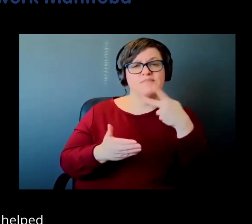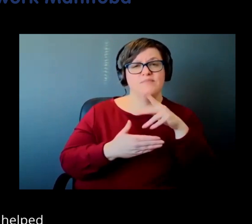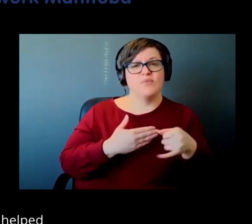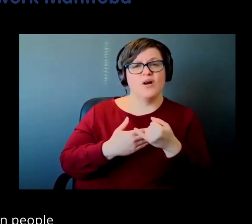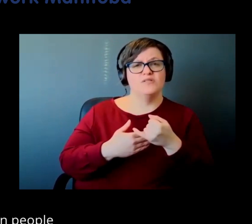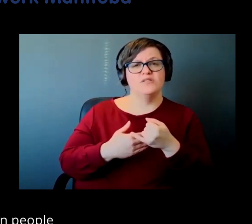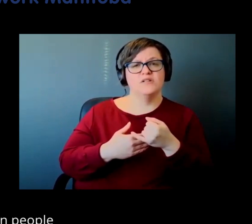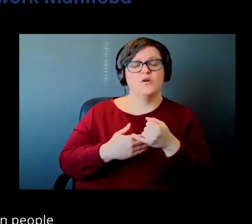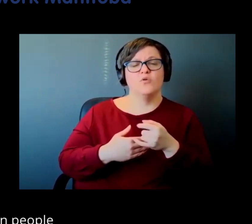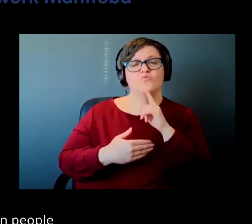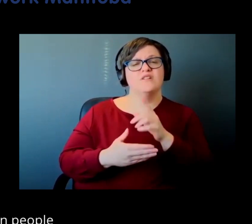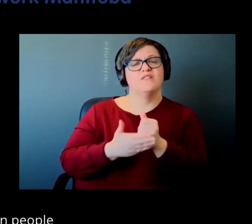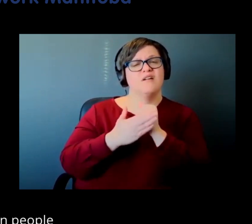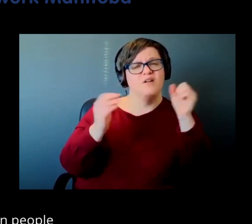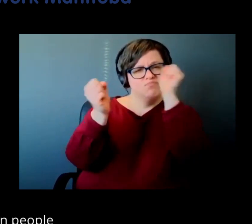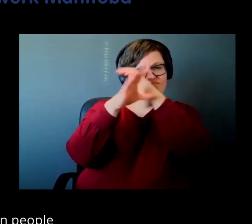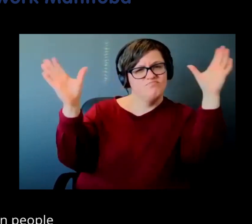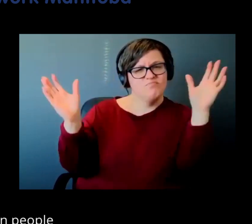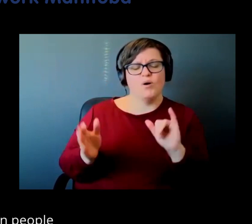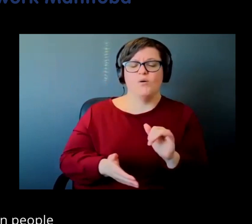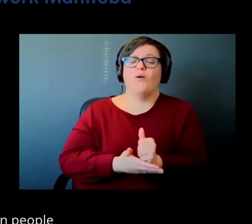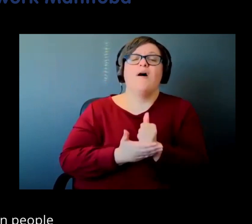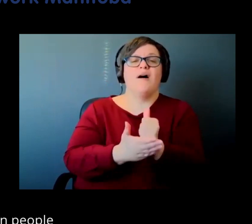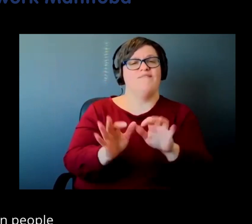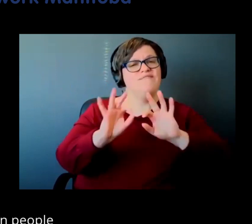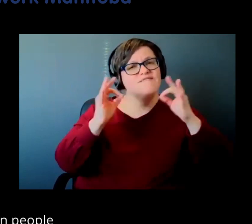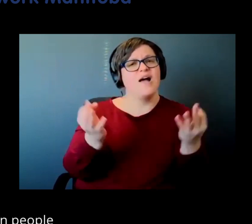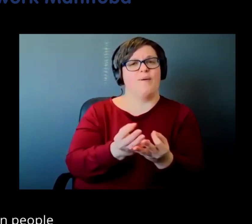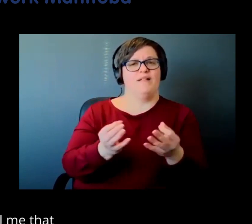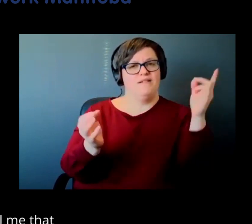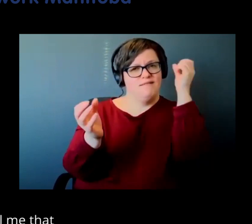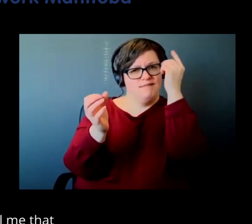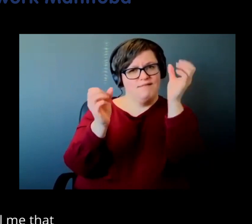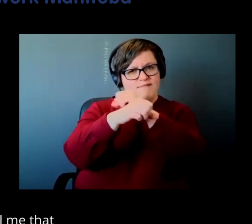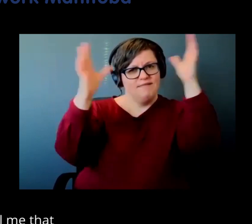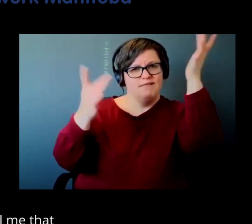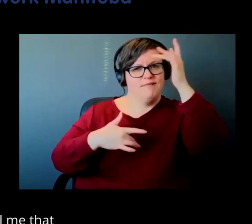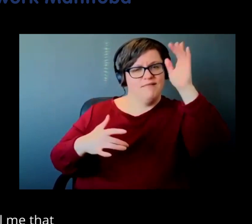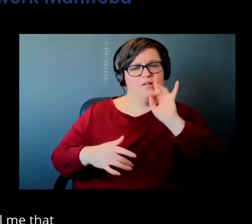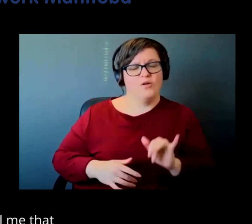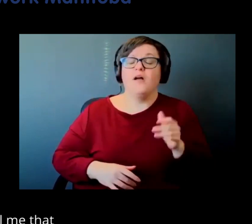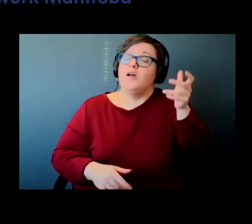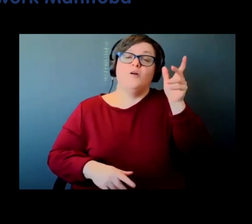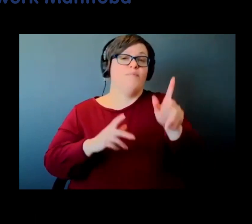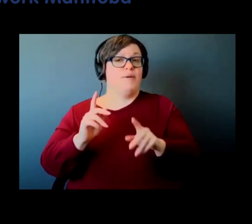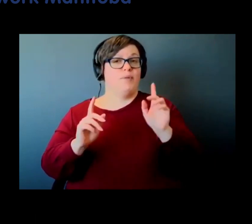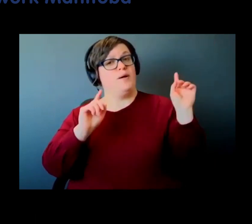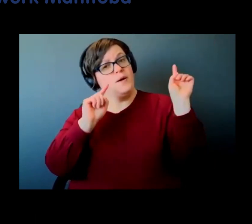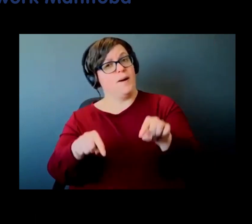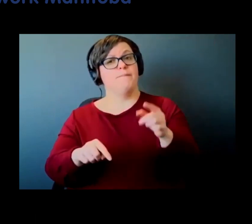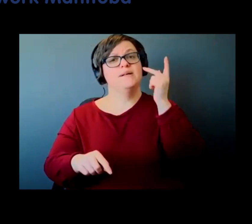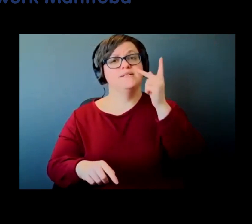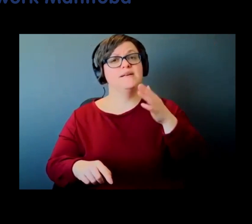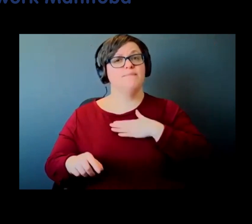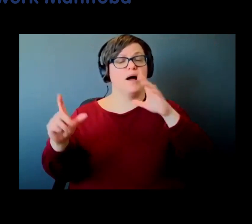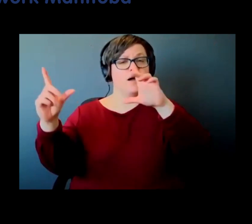understand. And even when people, you know, came to view the show, they would tell me that they know other people and they never